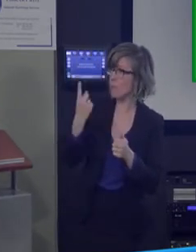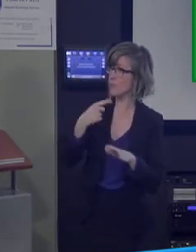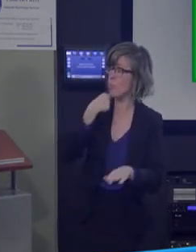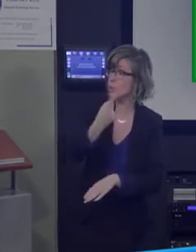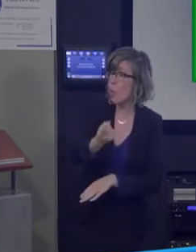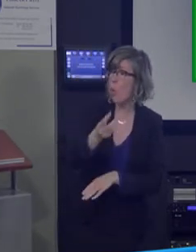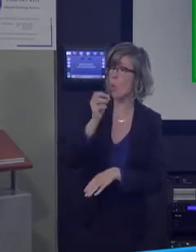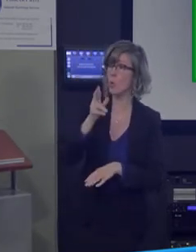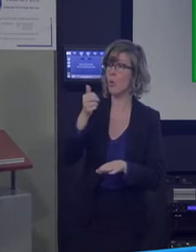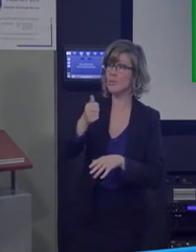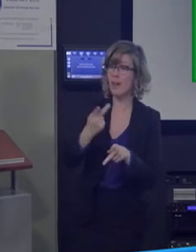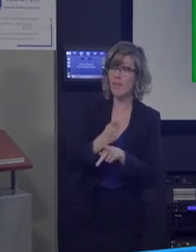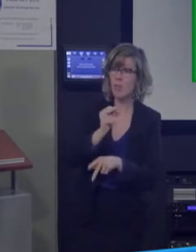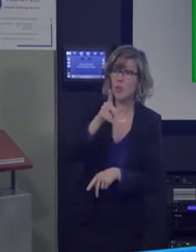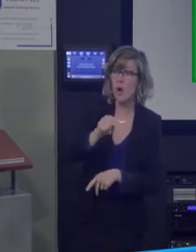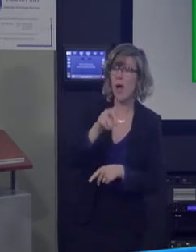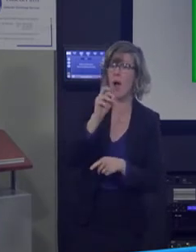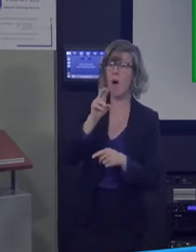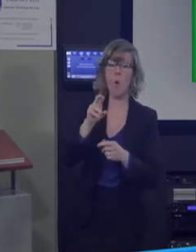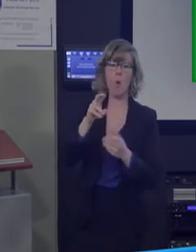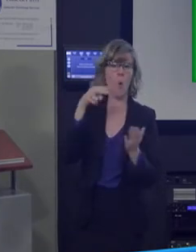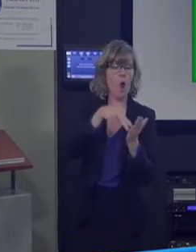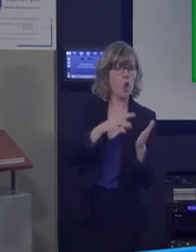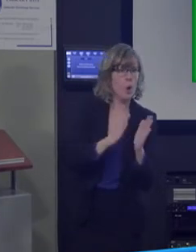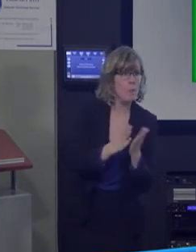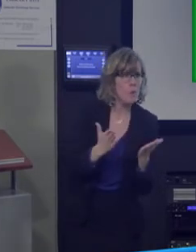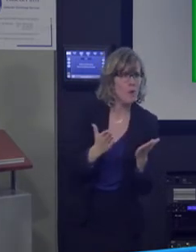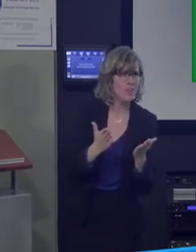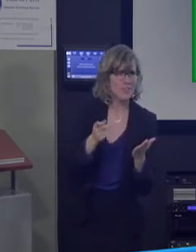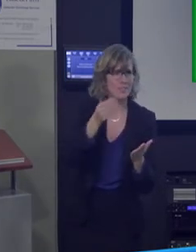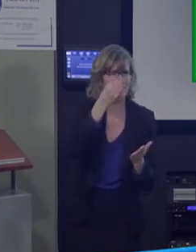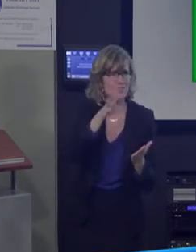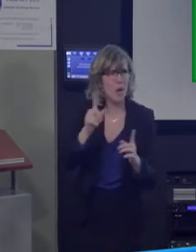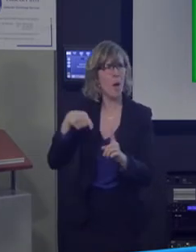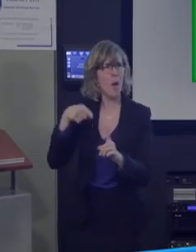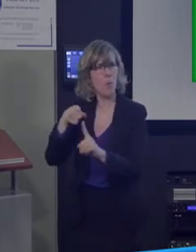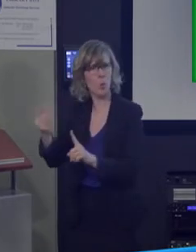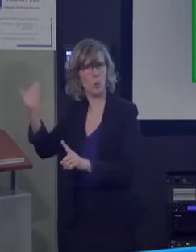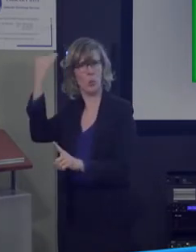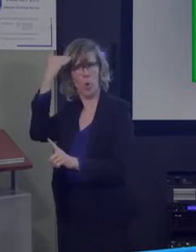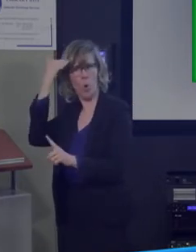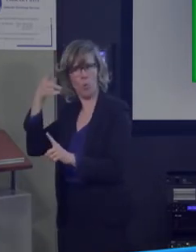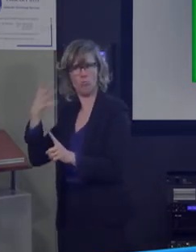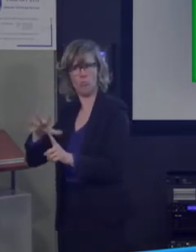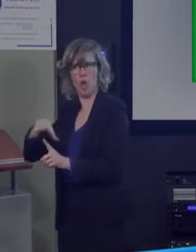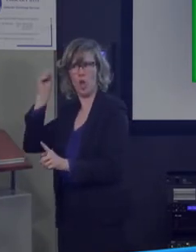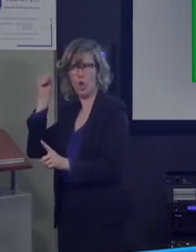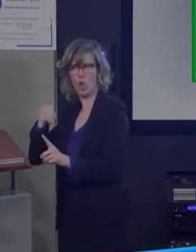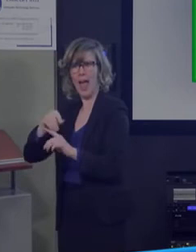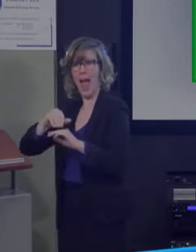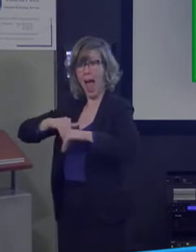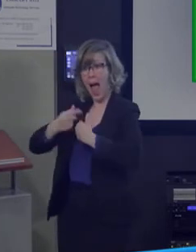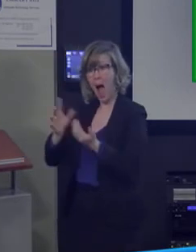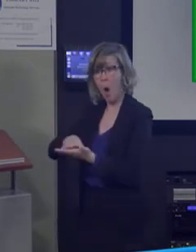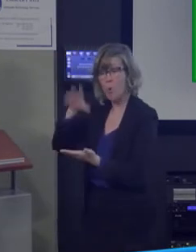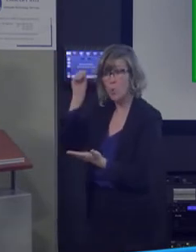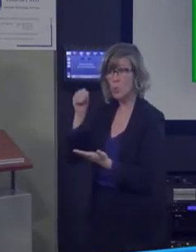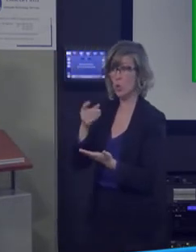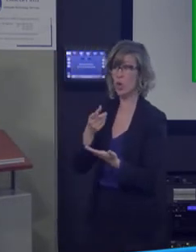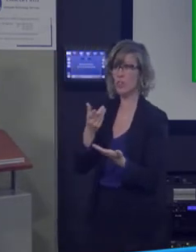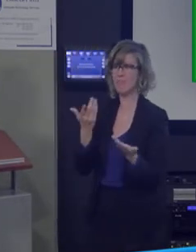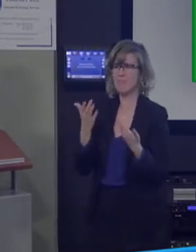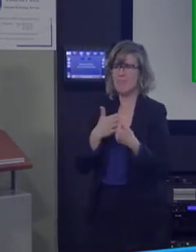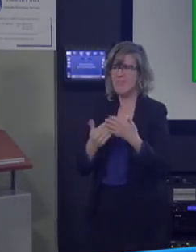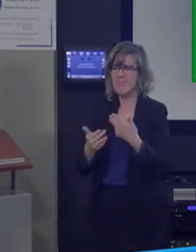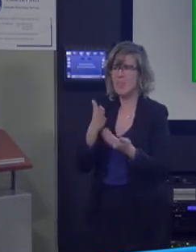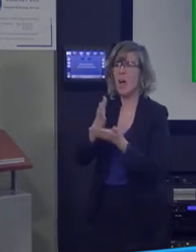figured it out yourself. What matters is that you know it. It doesn't matter whether you read it. Some people open up the manual and they get a